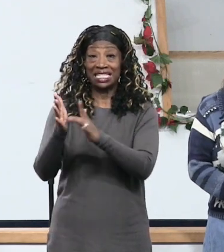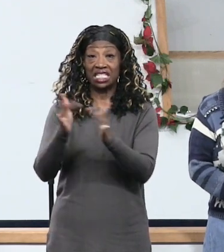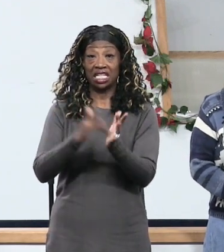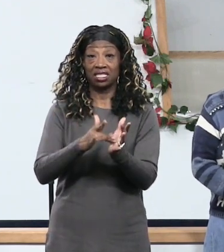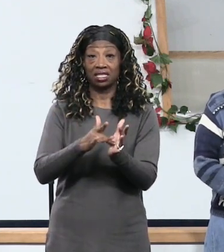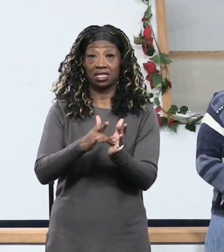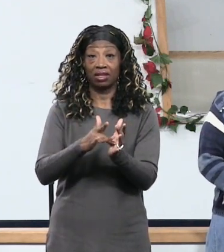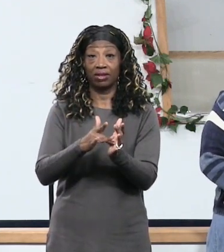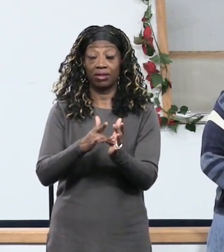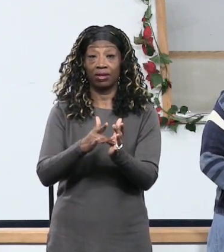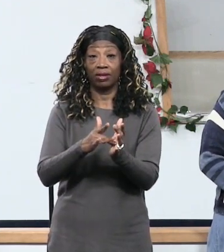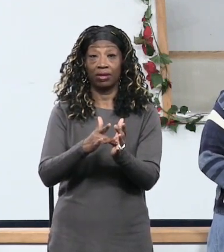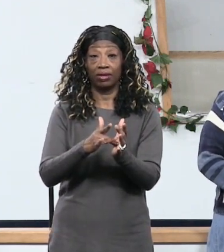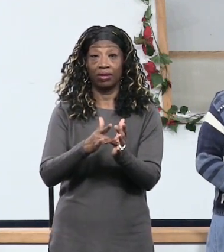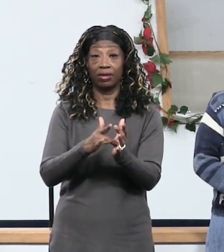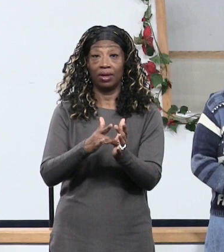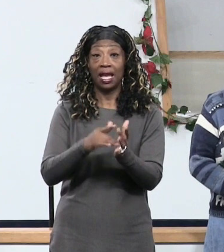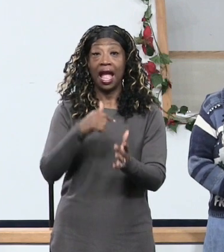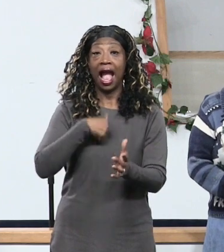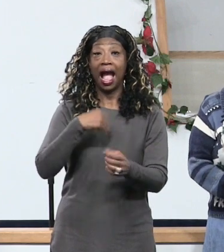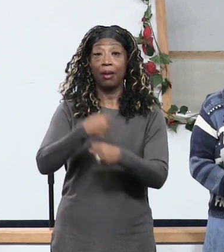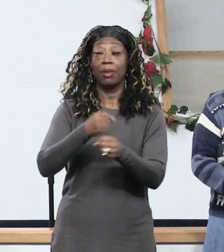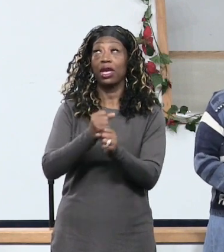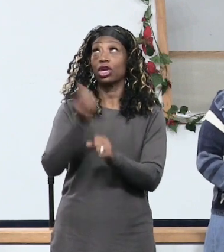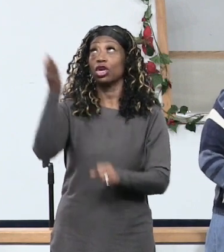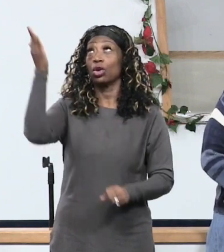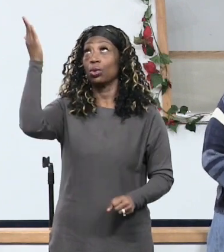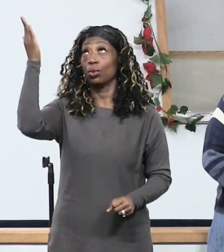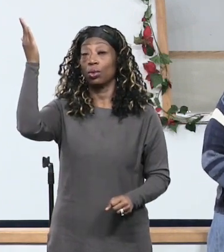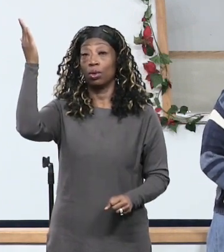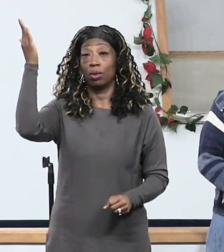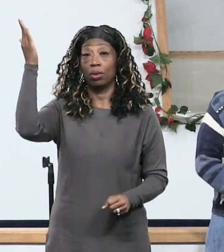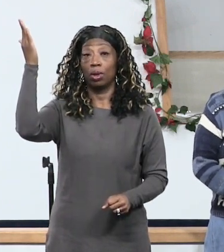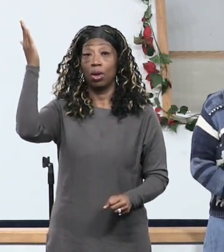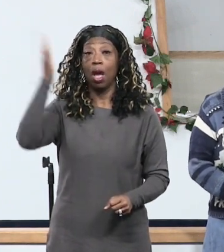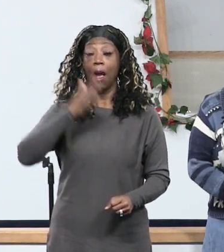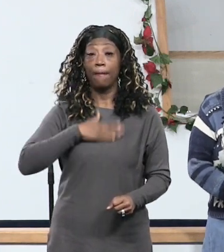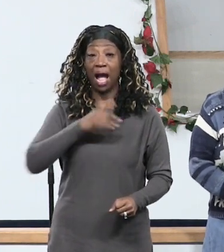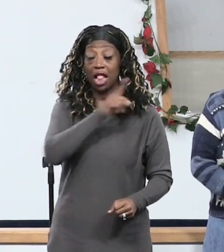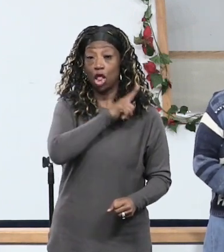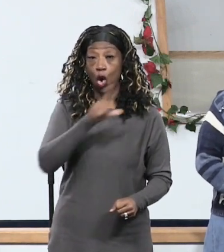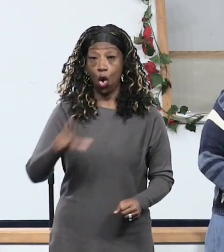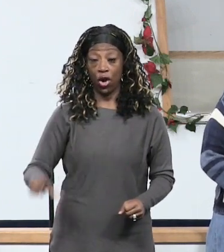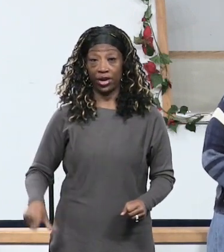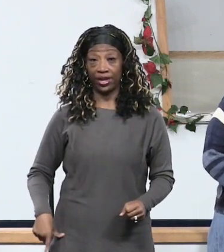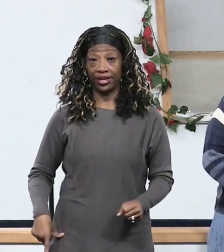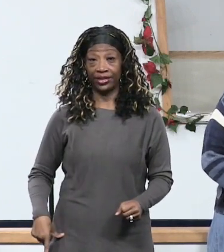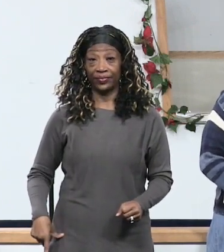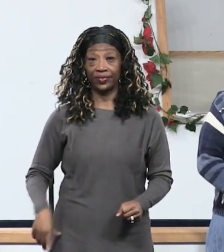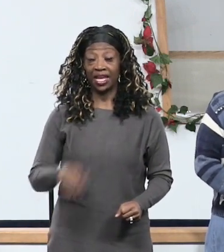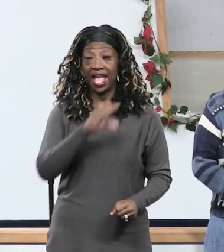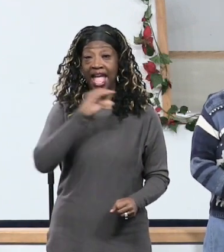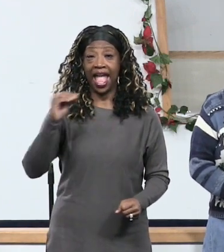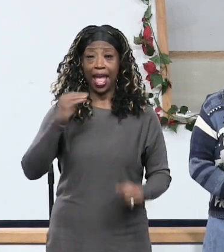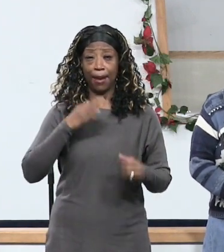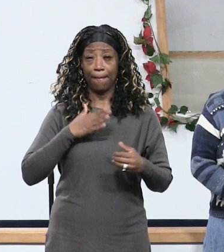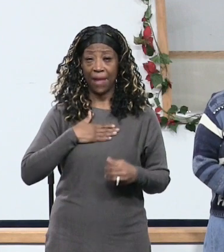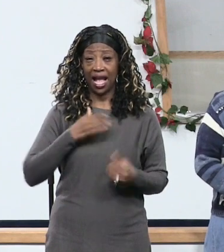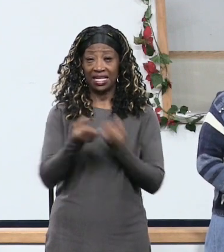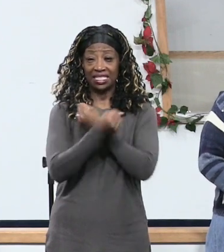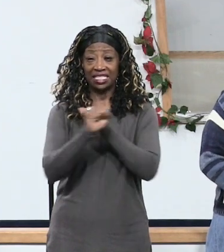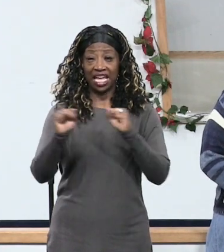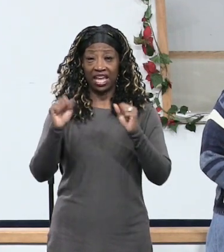Jesus, I make you my Lord and my